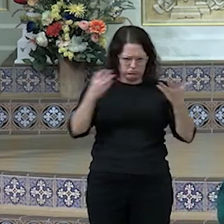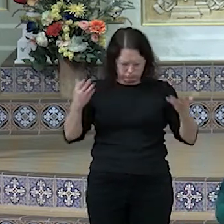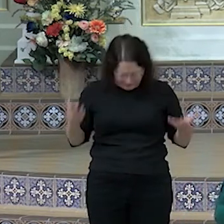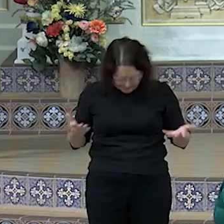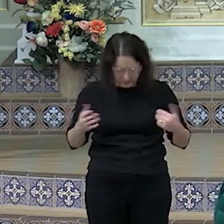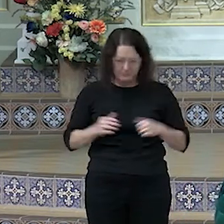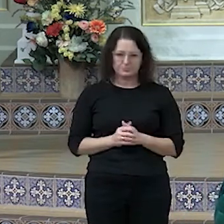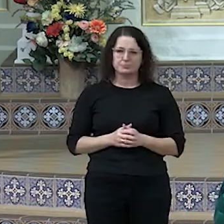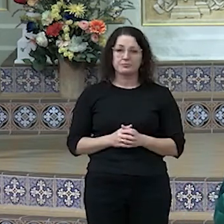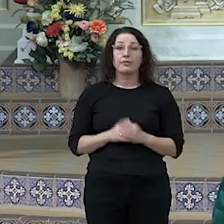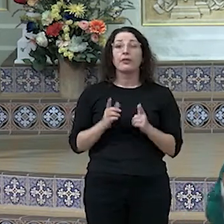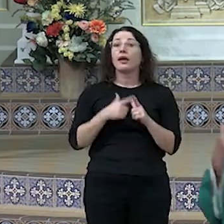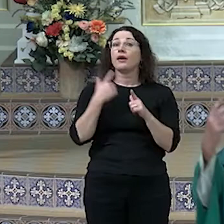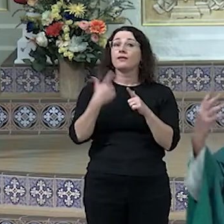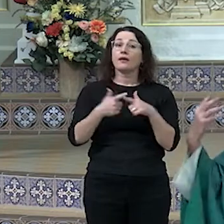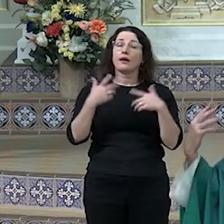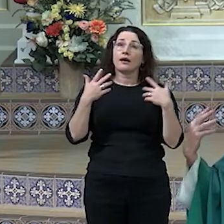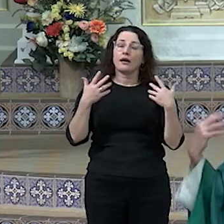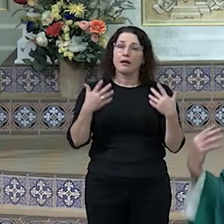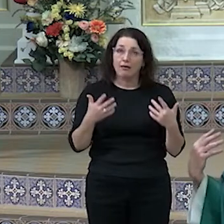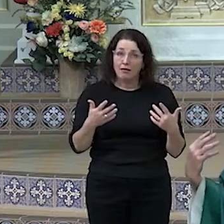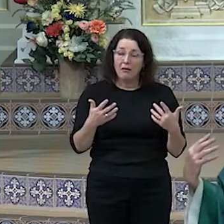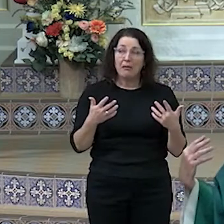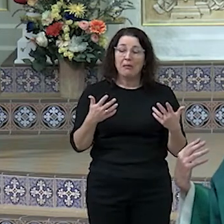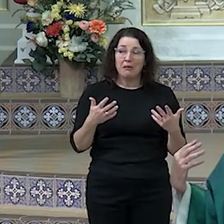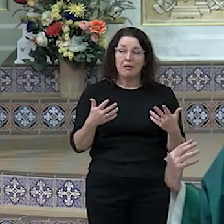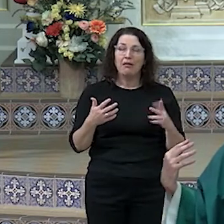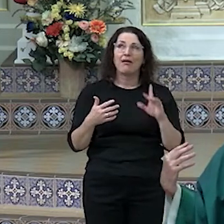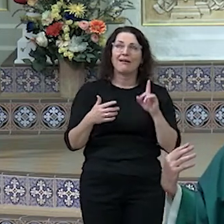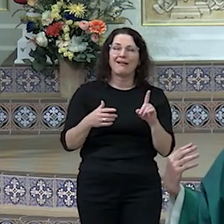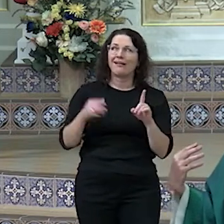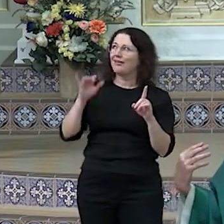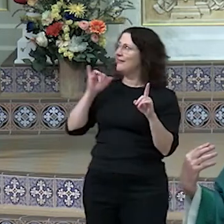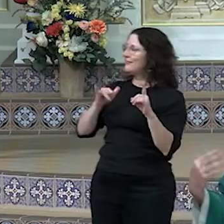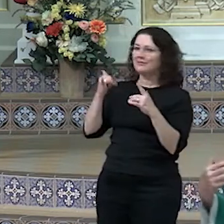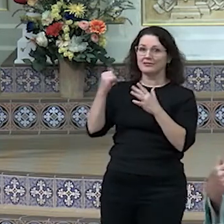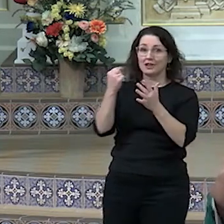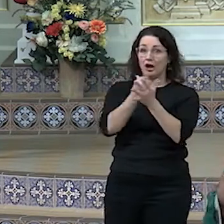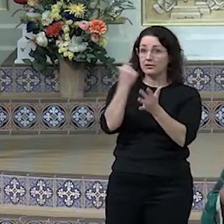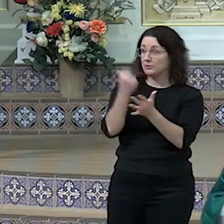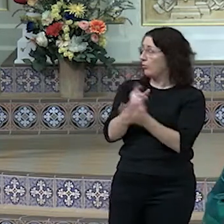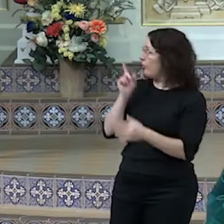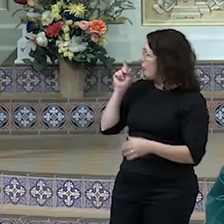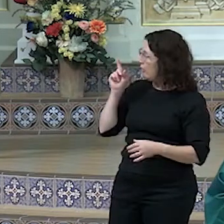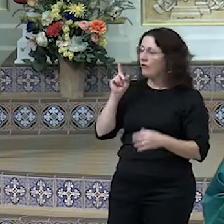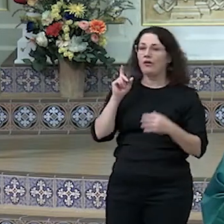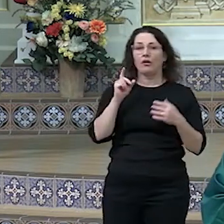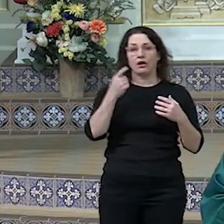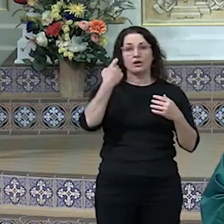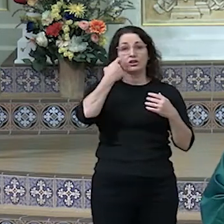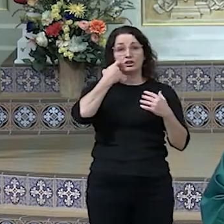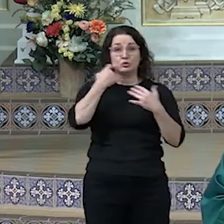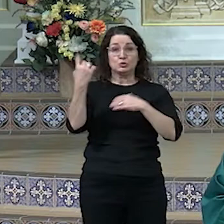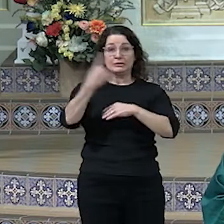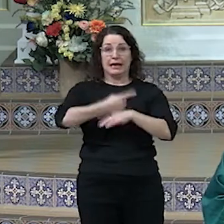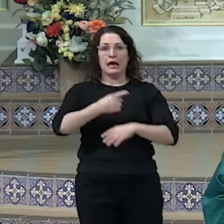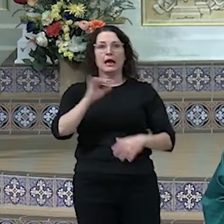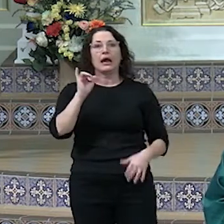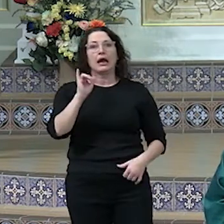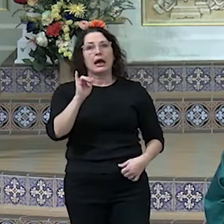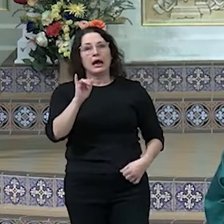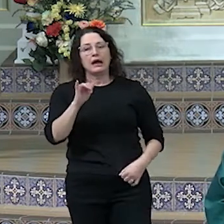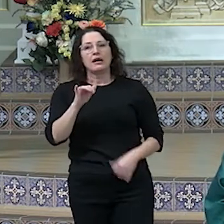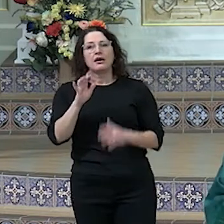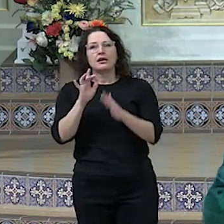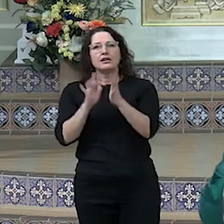so then that led me to, so what we just heard, remember, is that Jesus